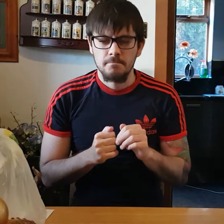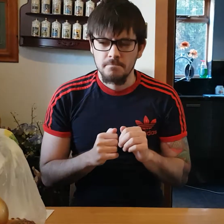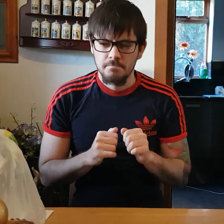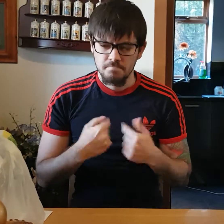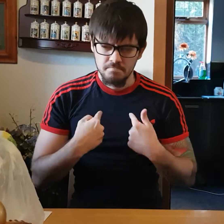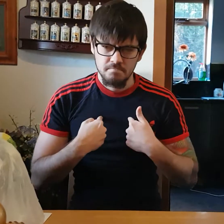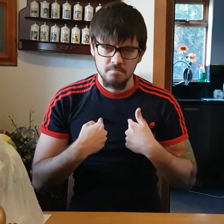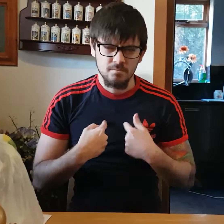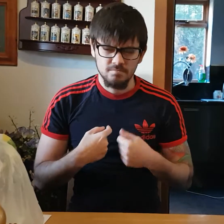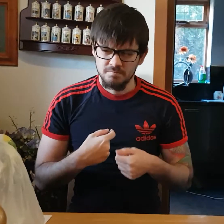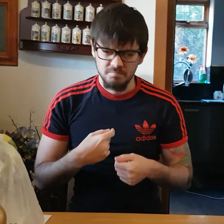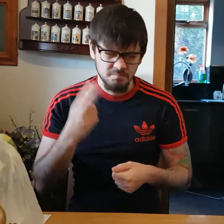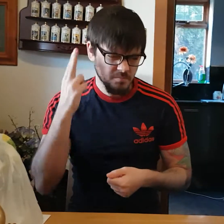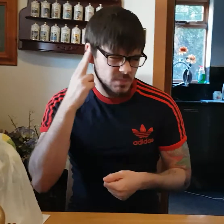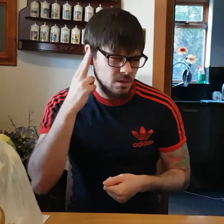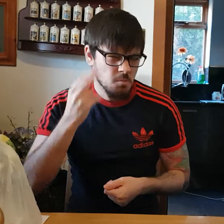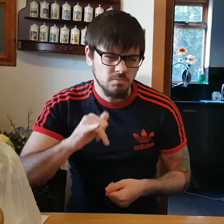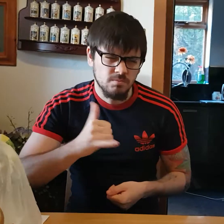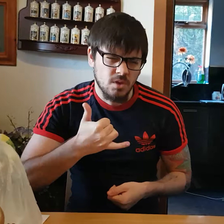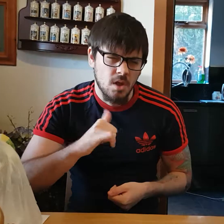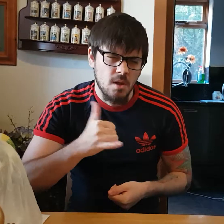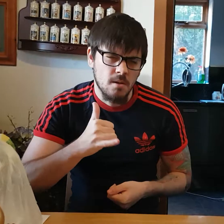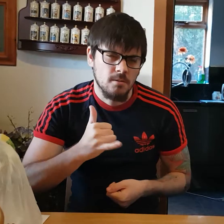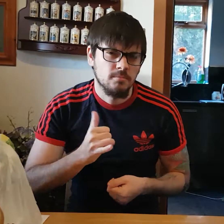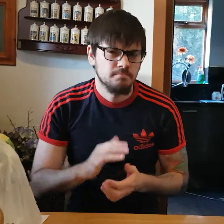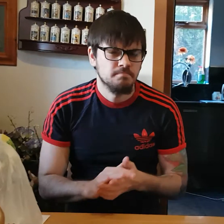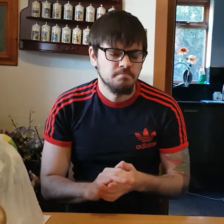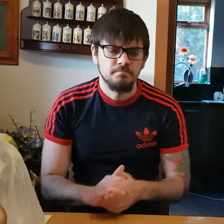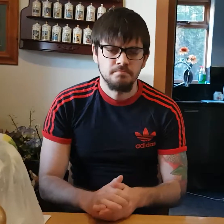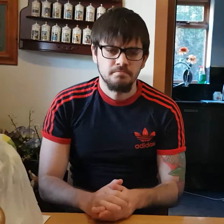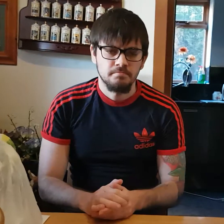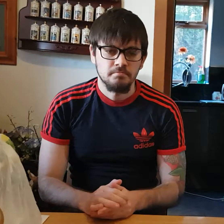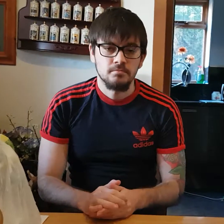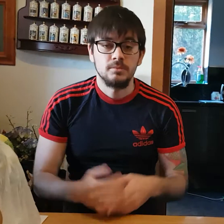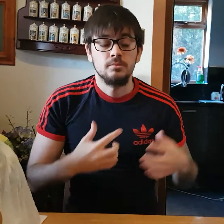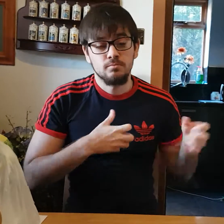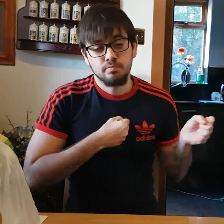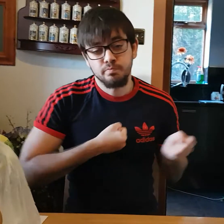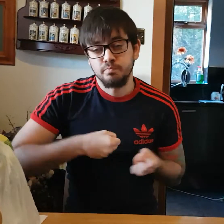So my grandmother spoke to my mum and said, maybe I'm deaf.